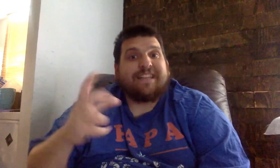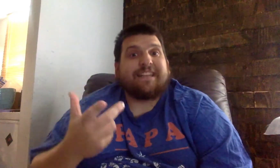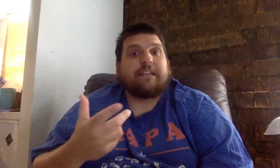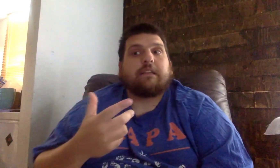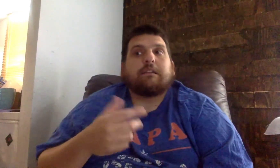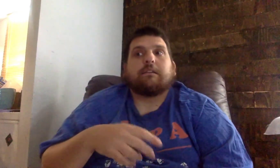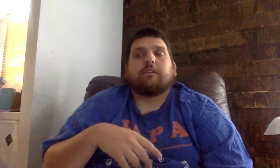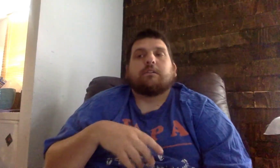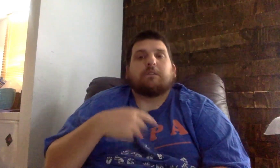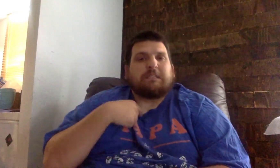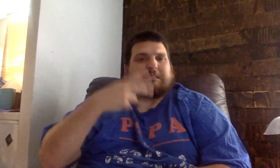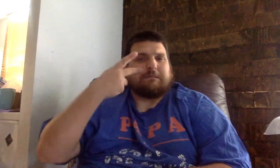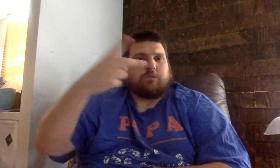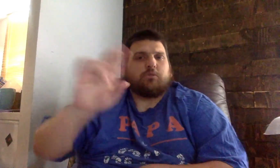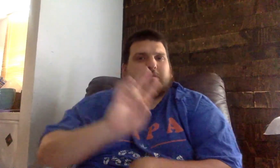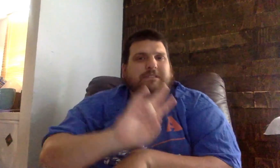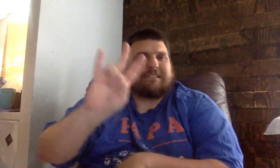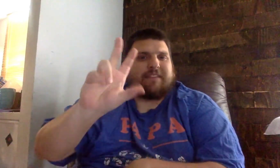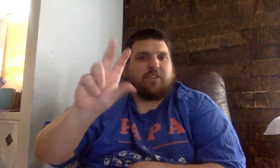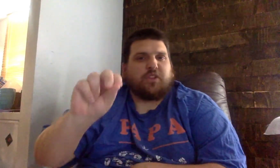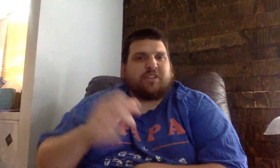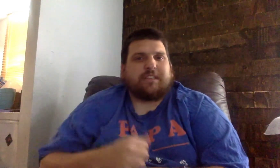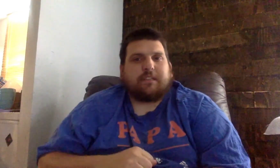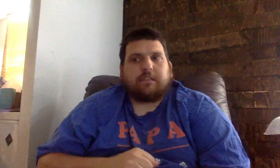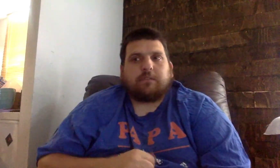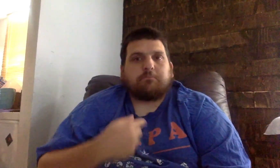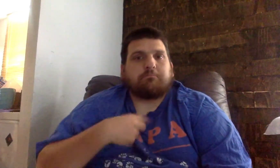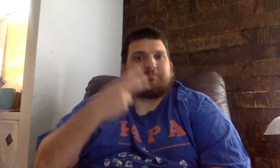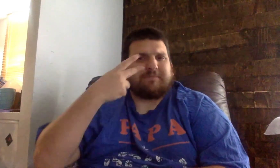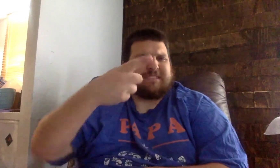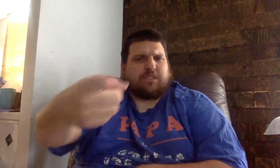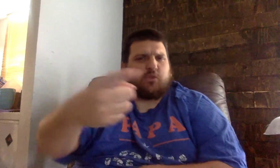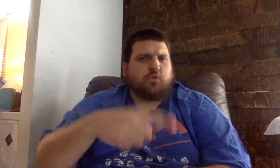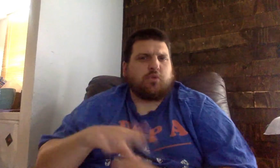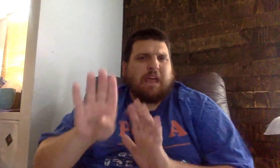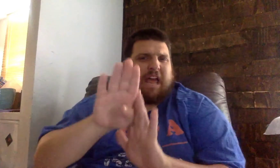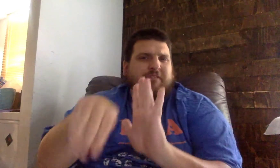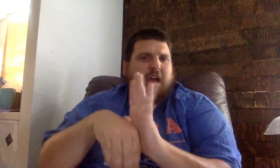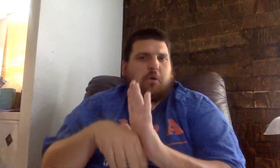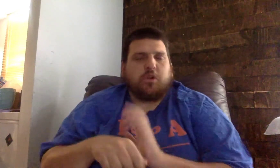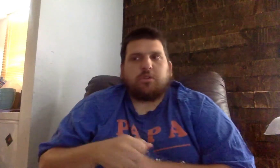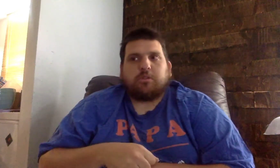7:30. I'll see you at 7:30. I'll see you in half an hour.